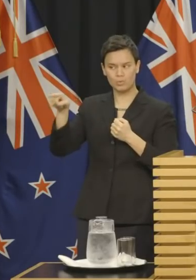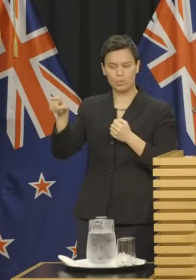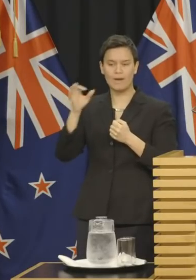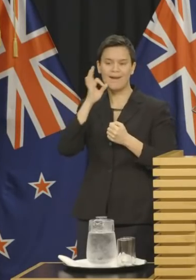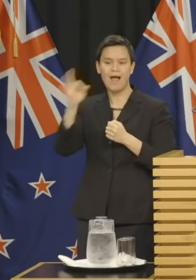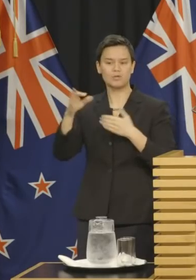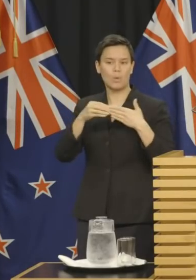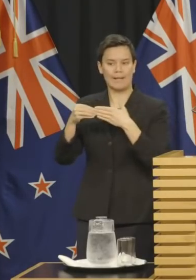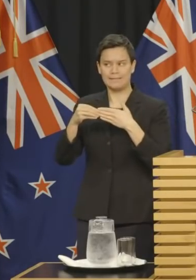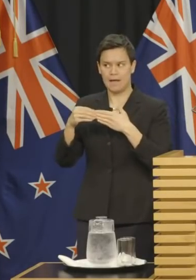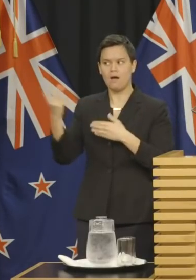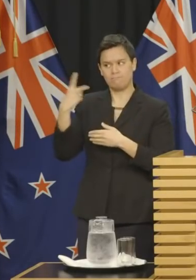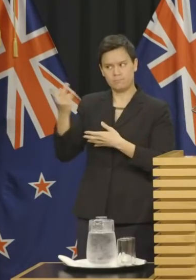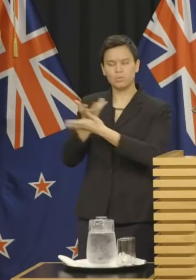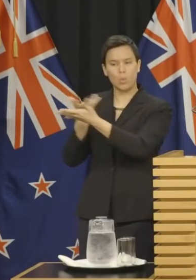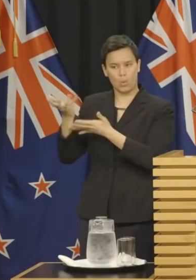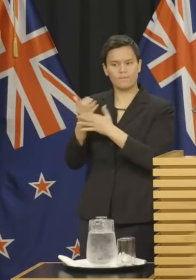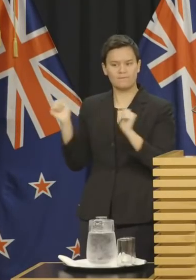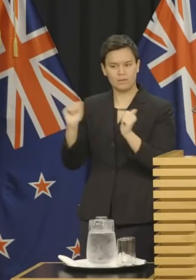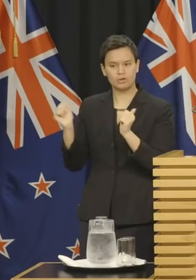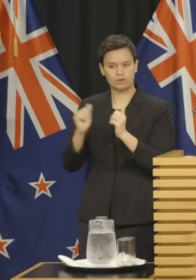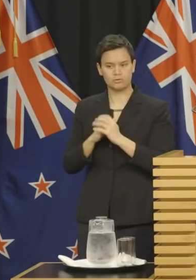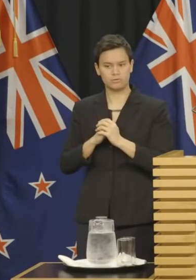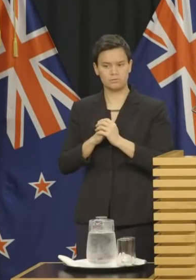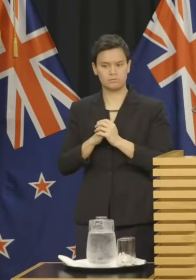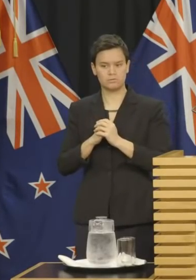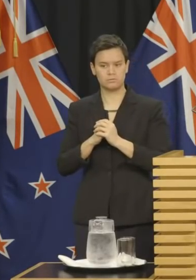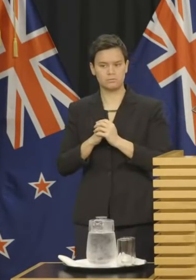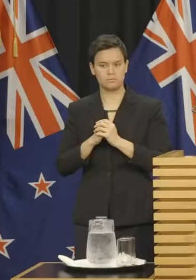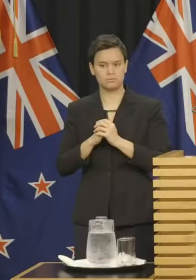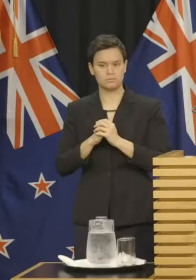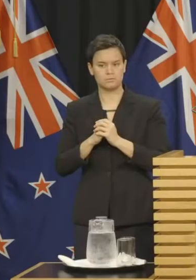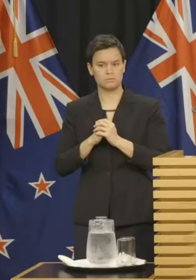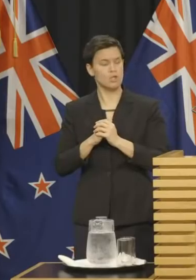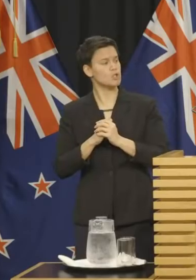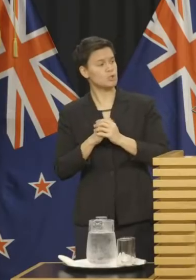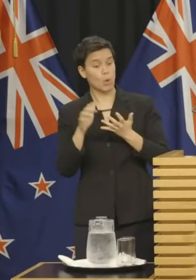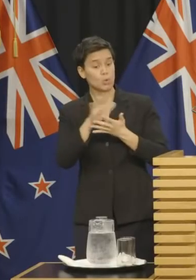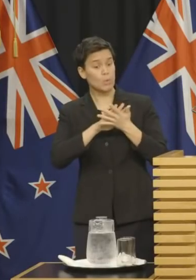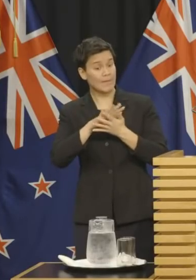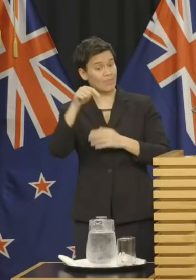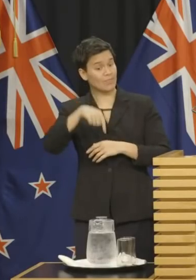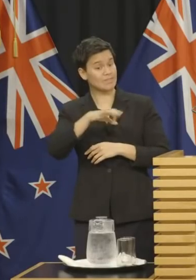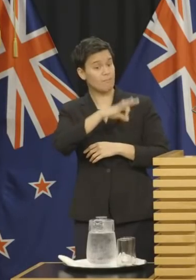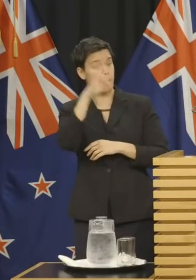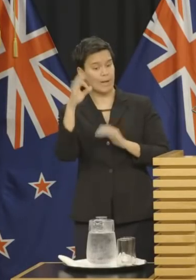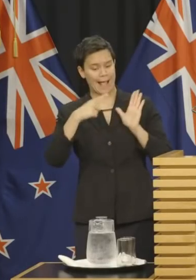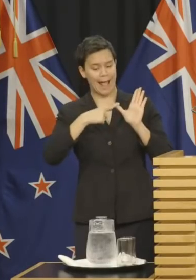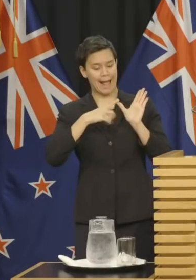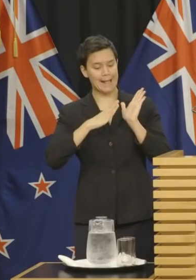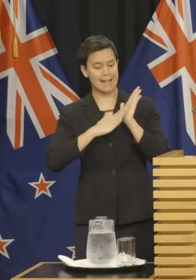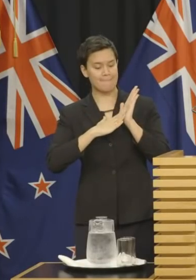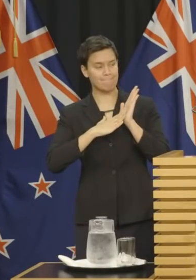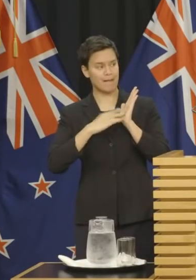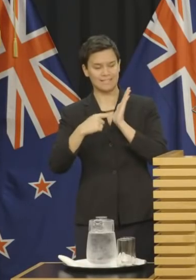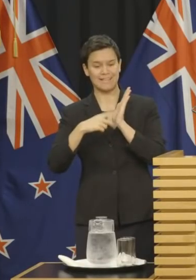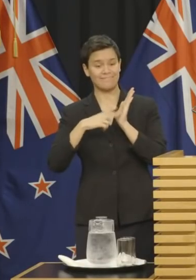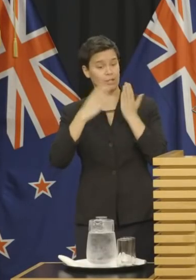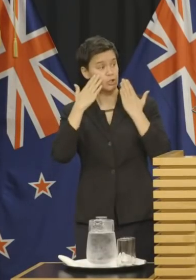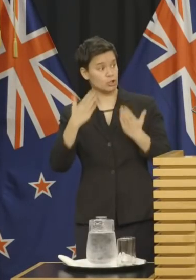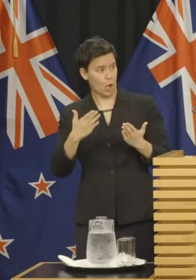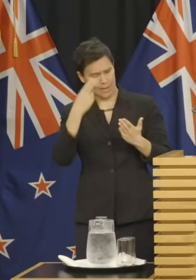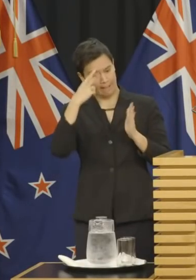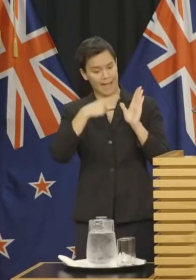do you mean? So you're saying that the appearance on the AIM show this morning, is that what you were referring to? Look, I've just simply set